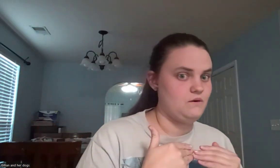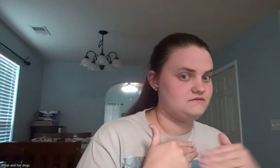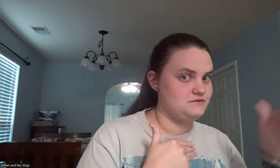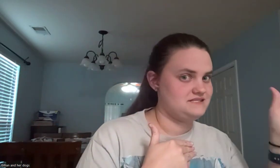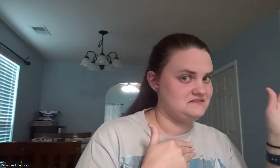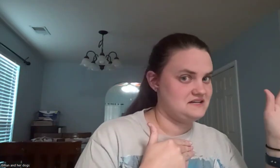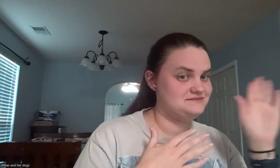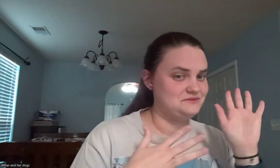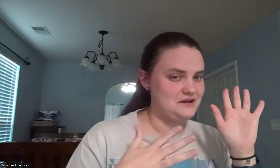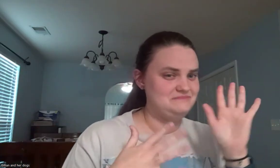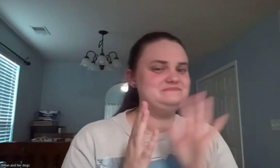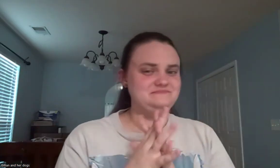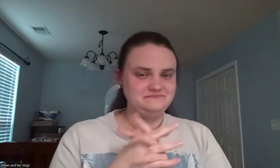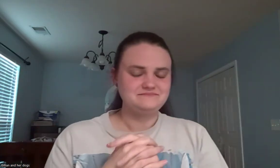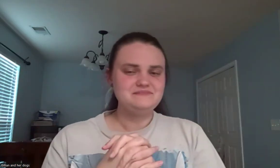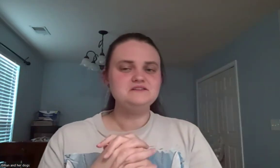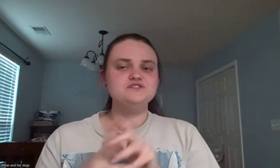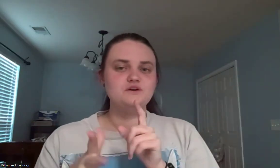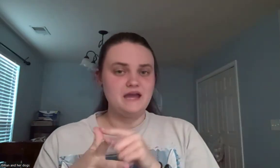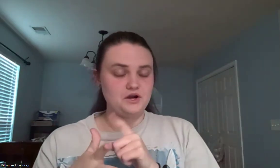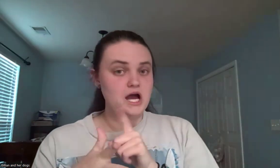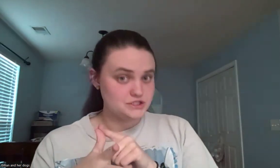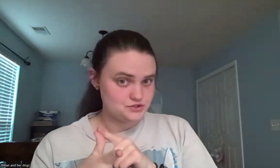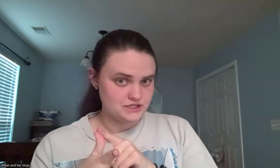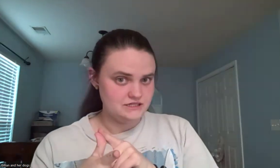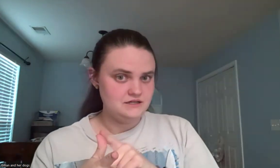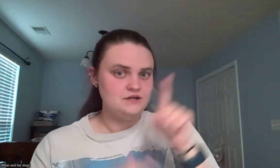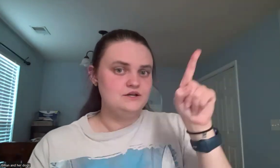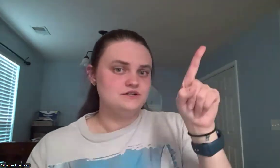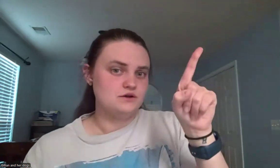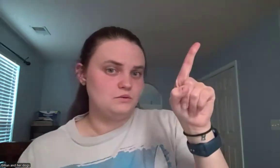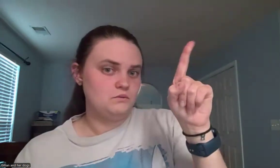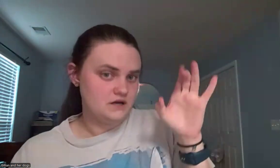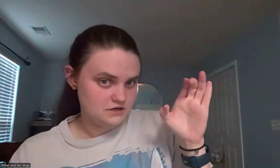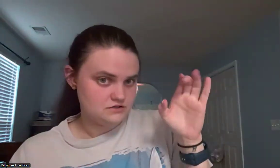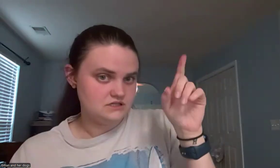on for the rest of the class. Okay. So we had our 100. So 100,